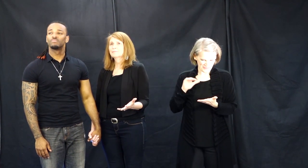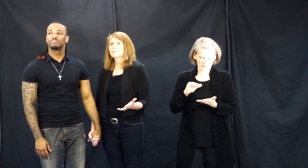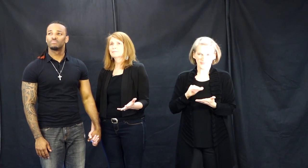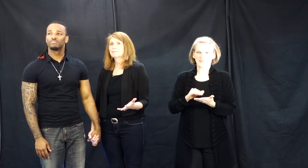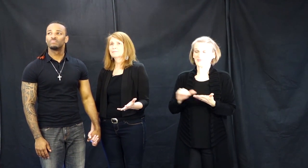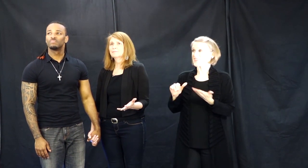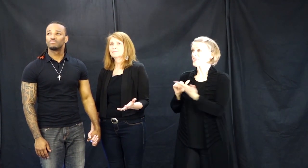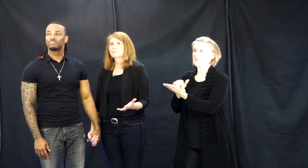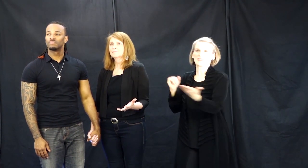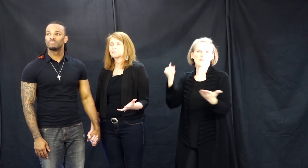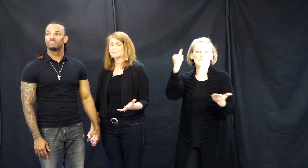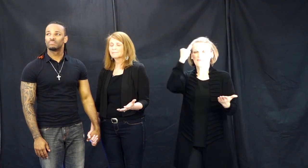Can you